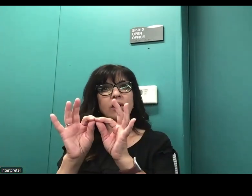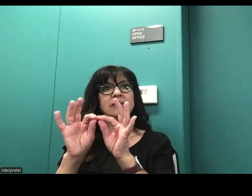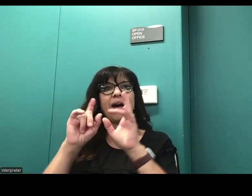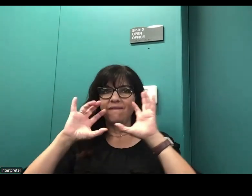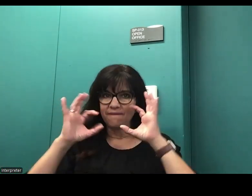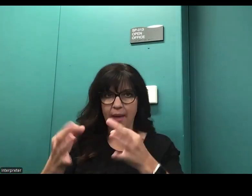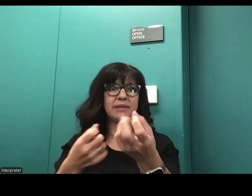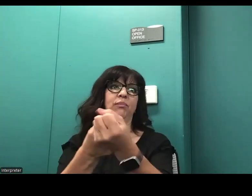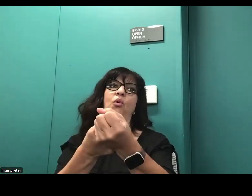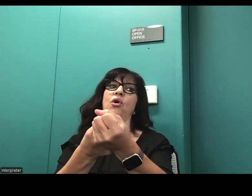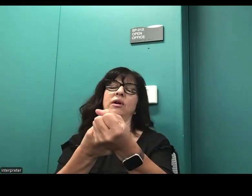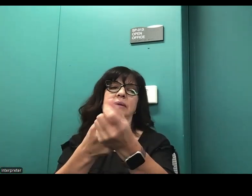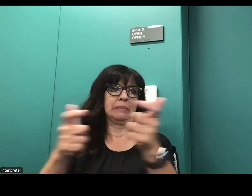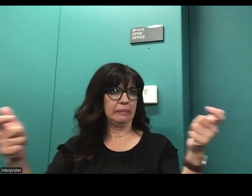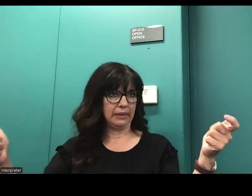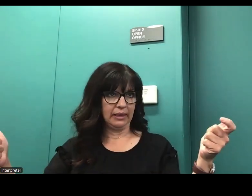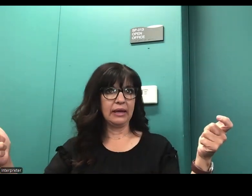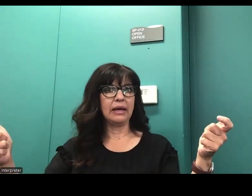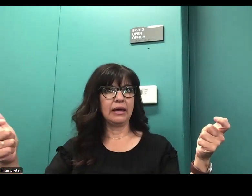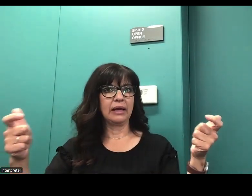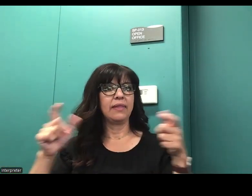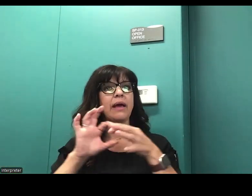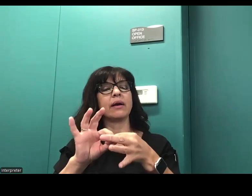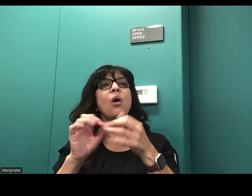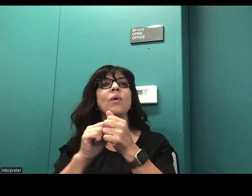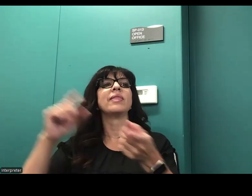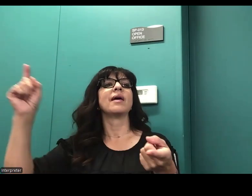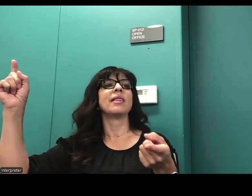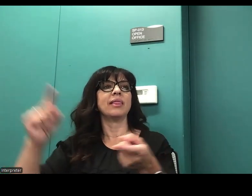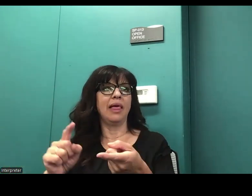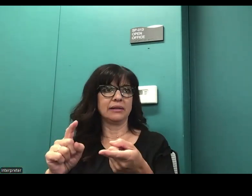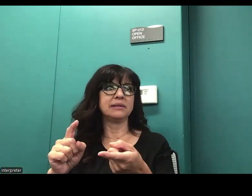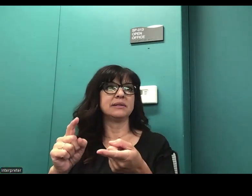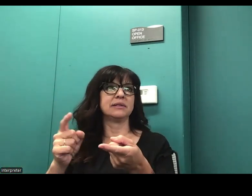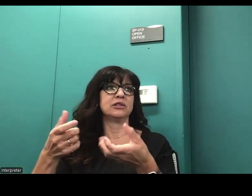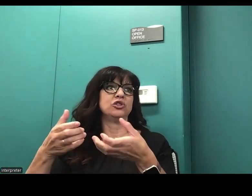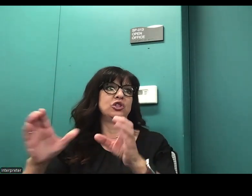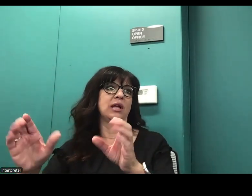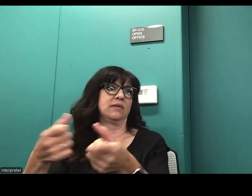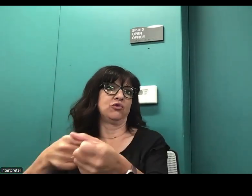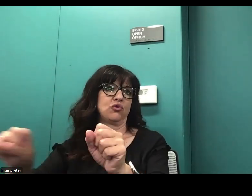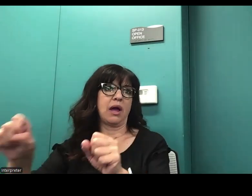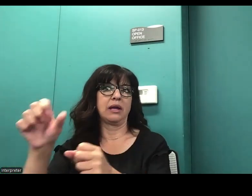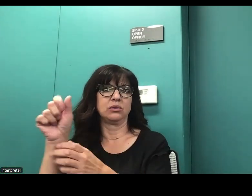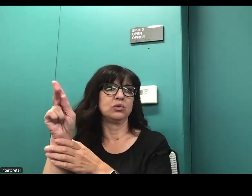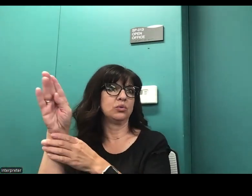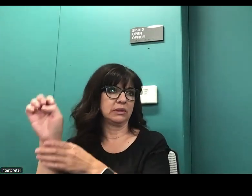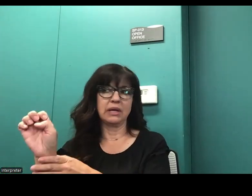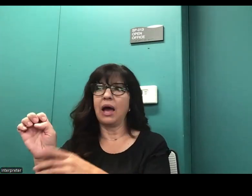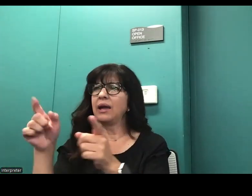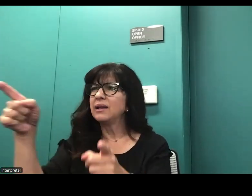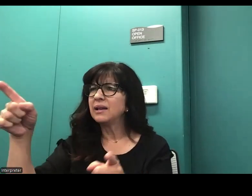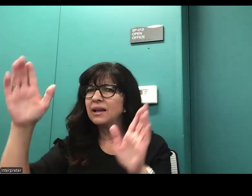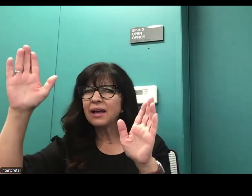family support and connection, that they were associated with decreased odds of considering or attempting suicide in the last year. Are